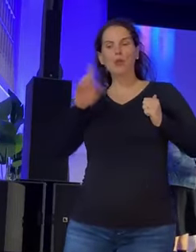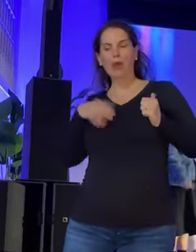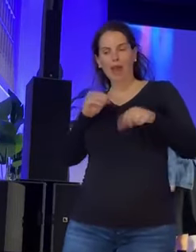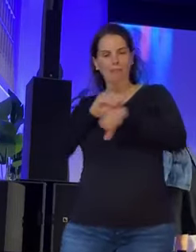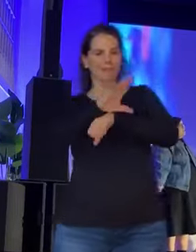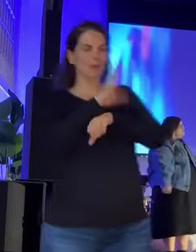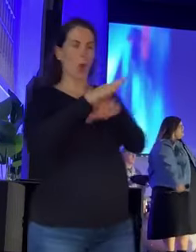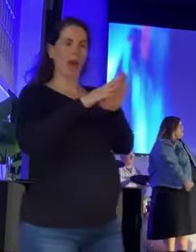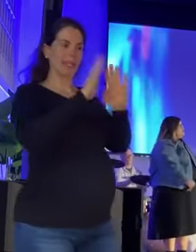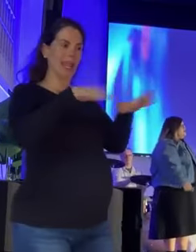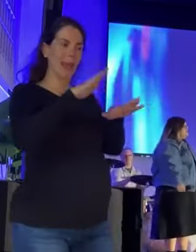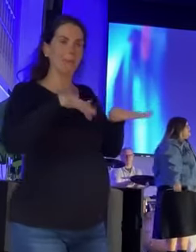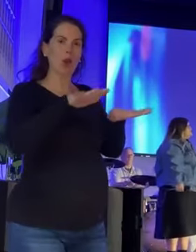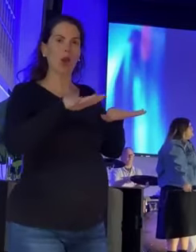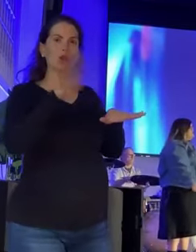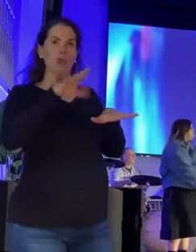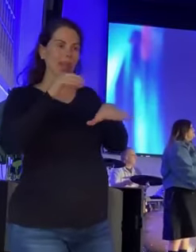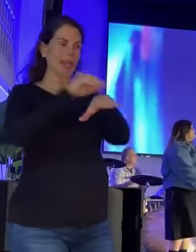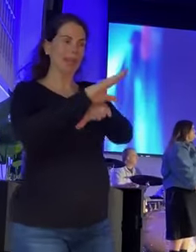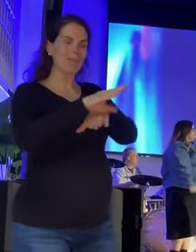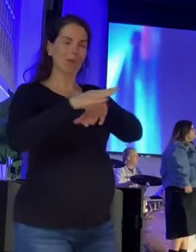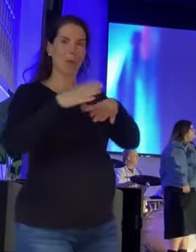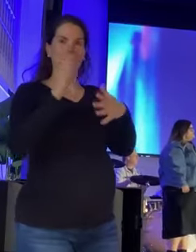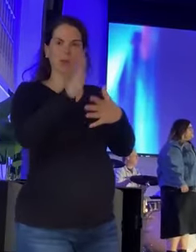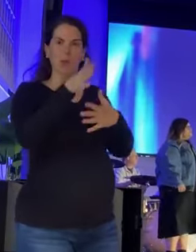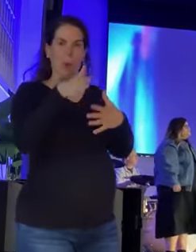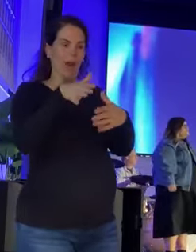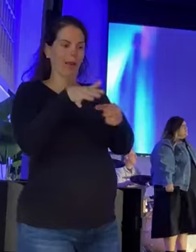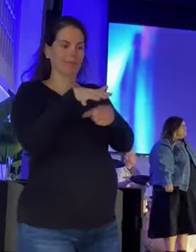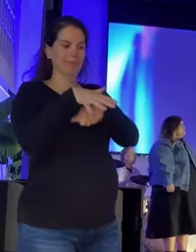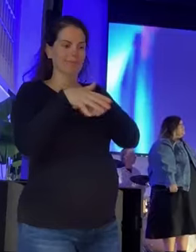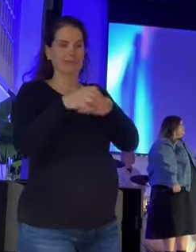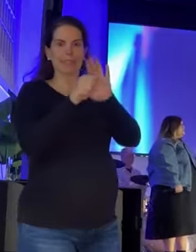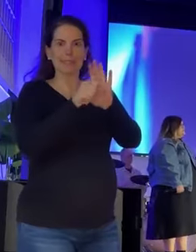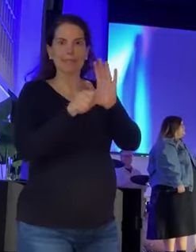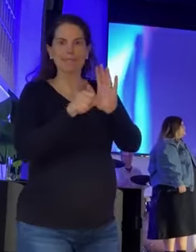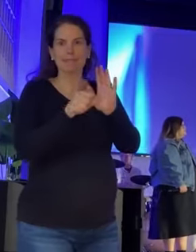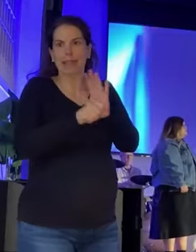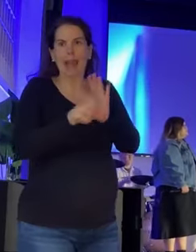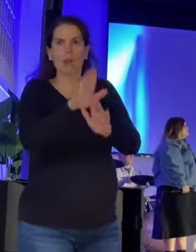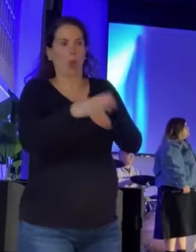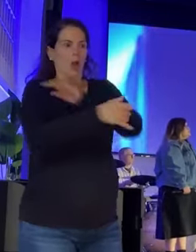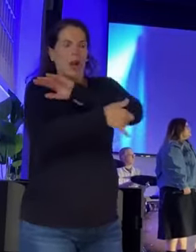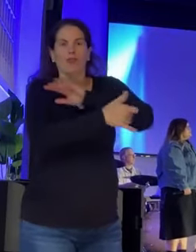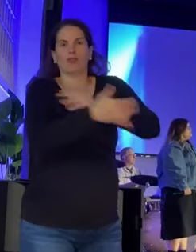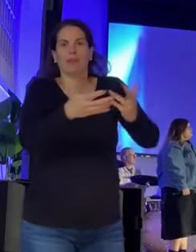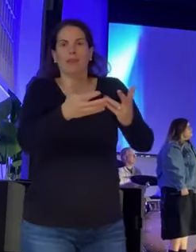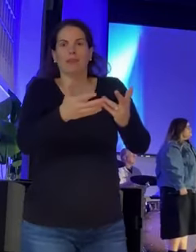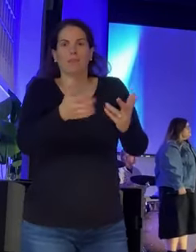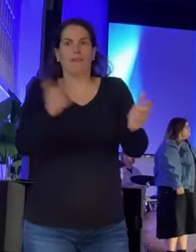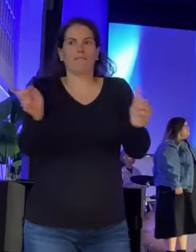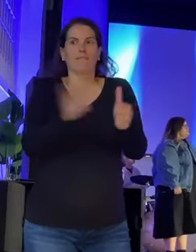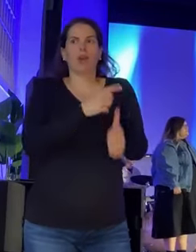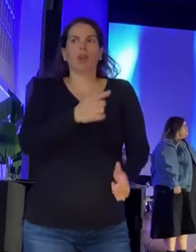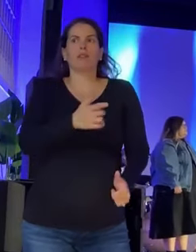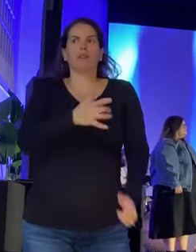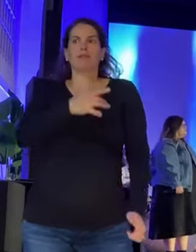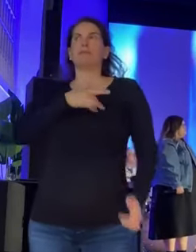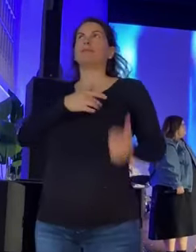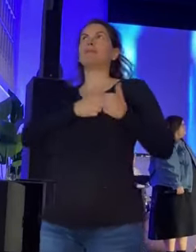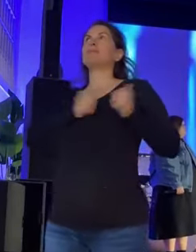bring revival to your community, to bring revival to this nation and this world. It starts with our